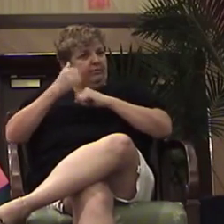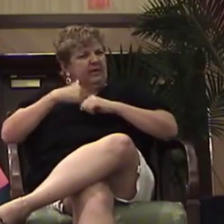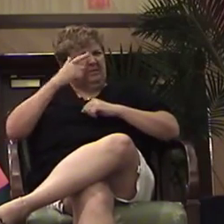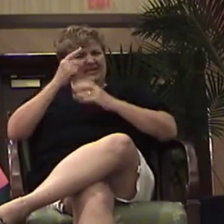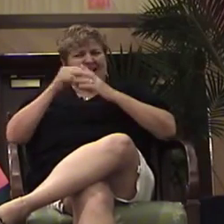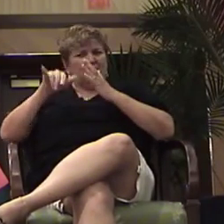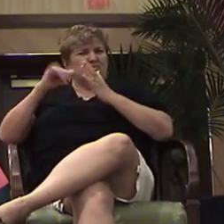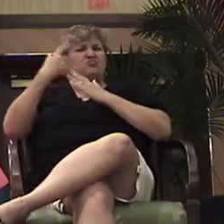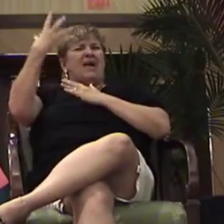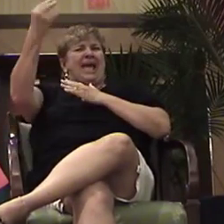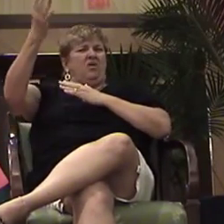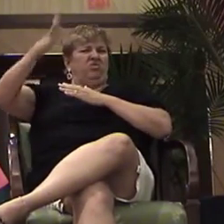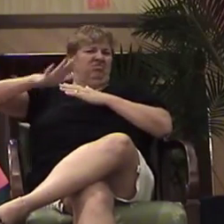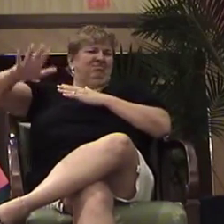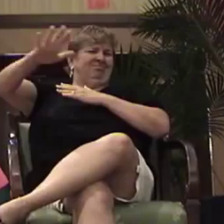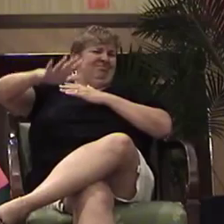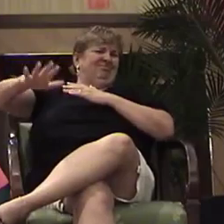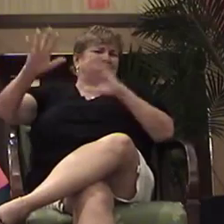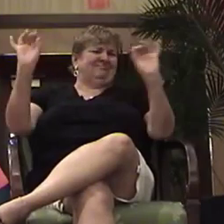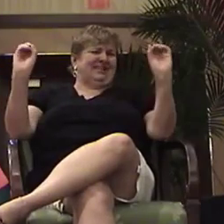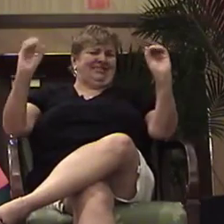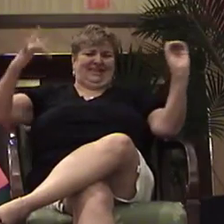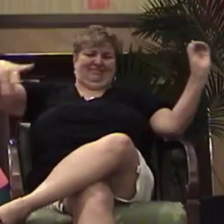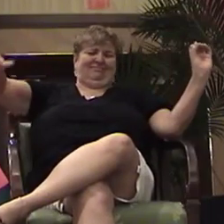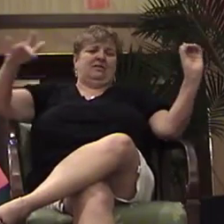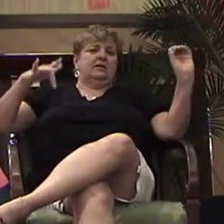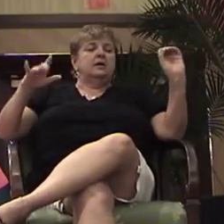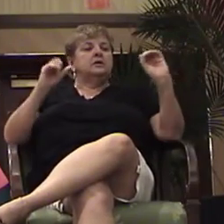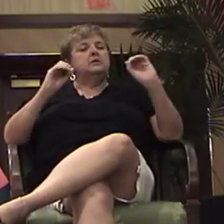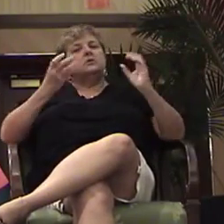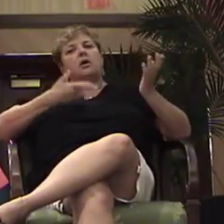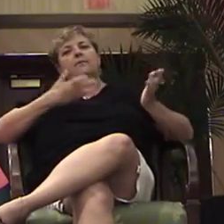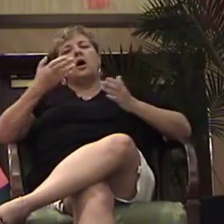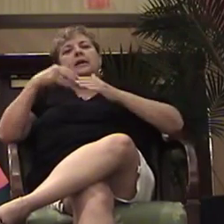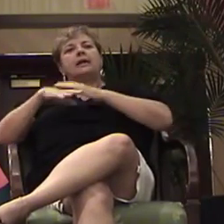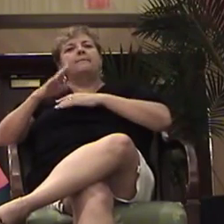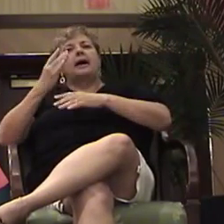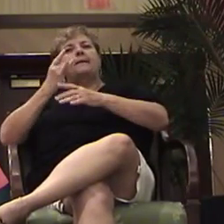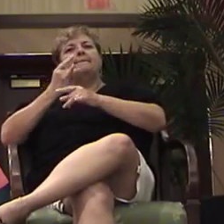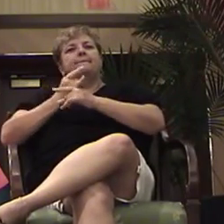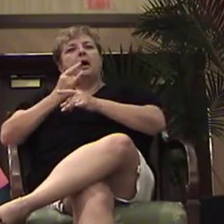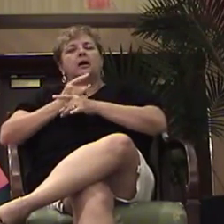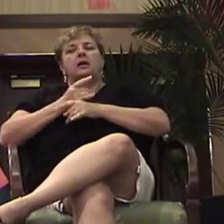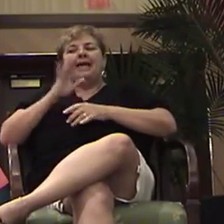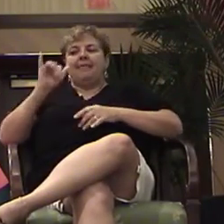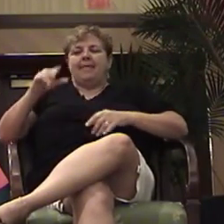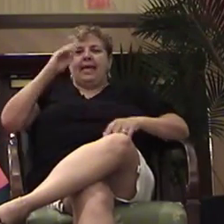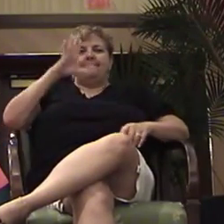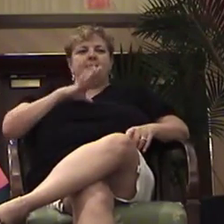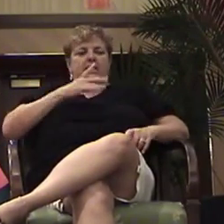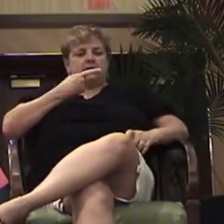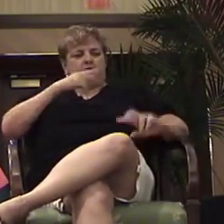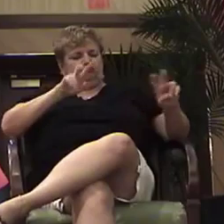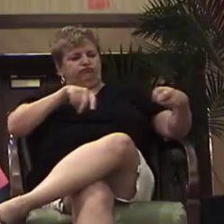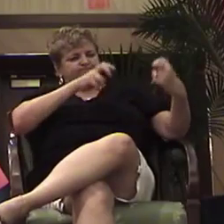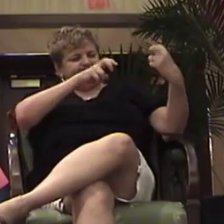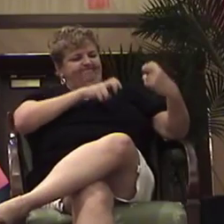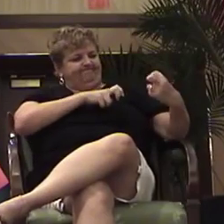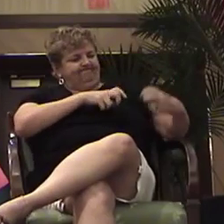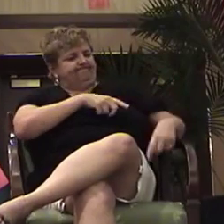did. So I took my bottle in, and Mr. Beaton sat me down, and he said, Katie,